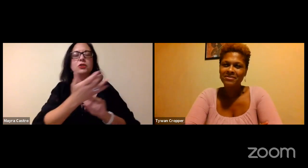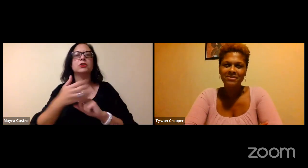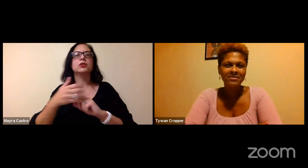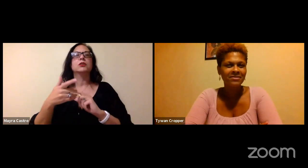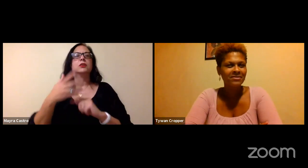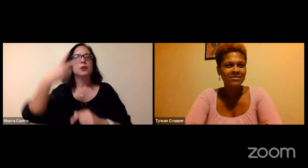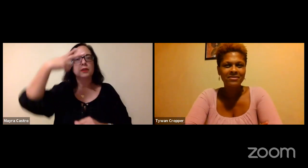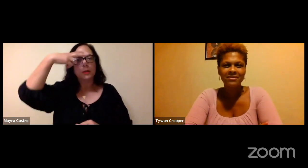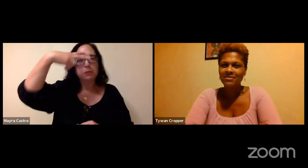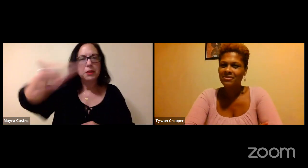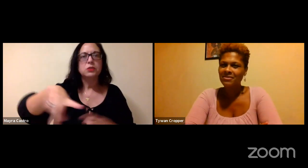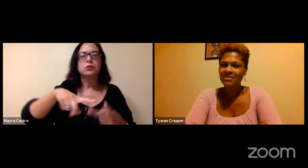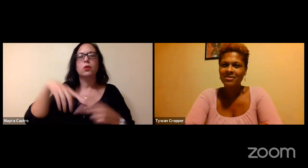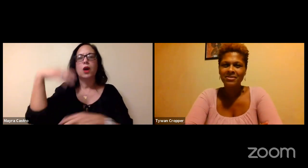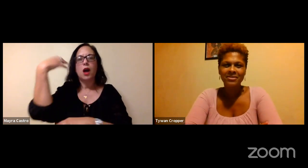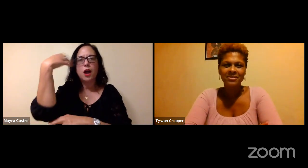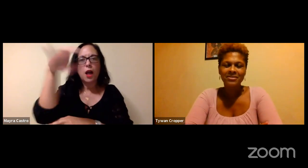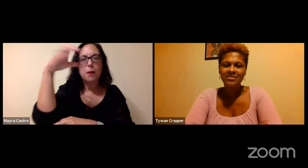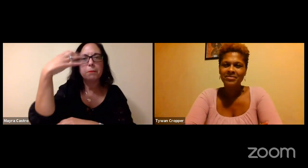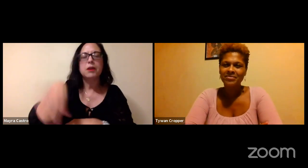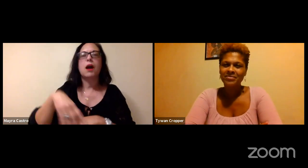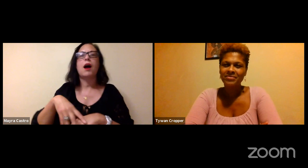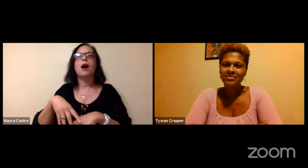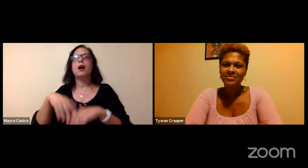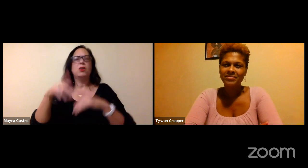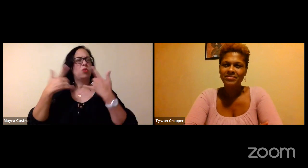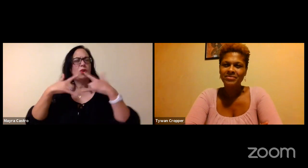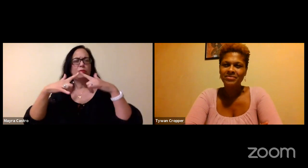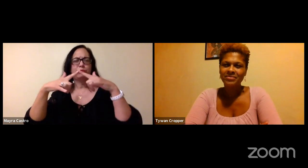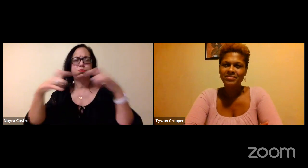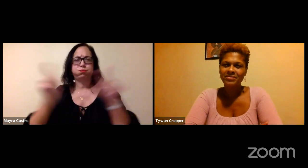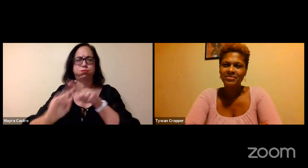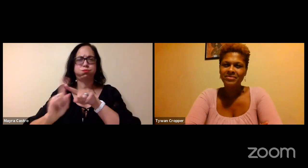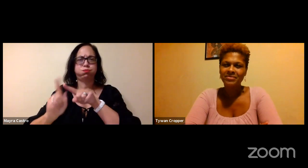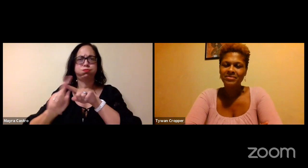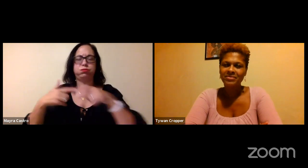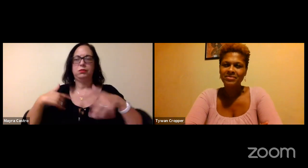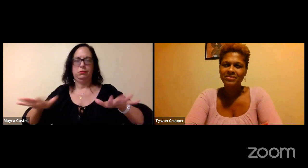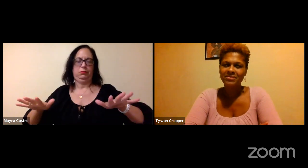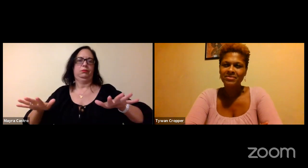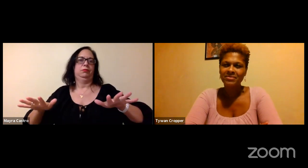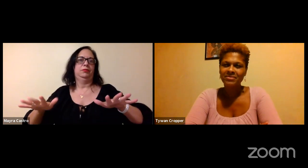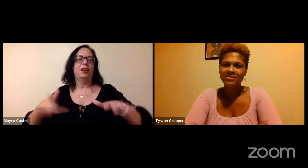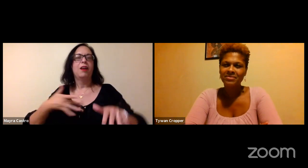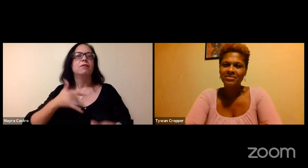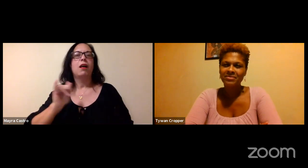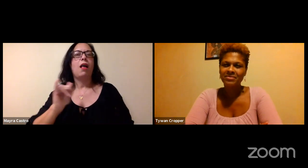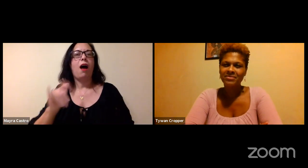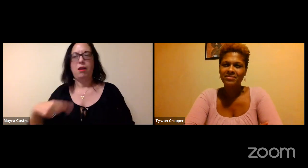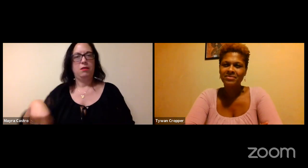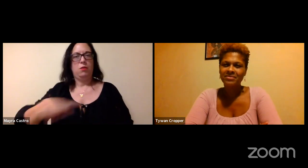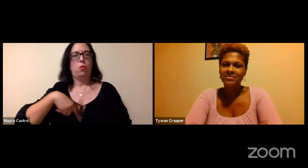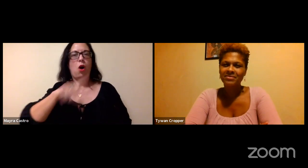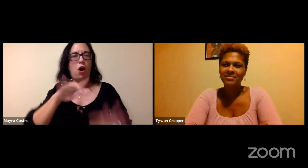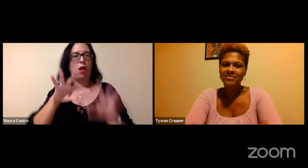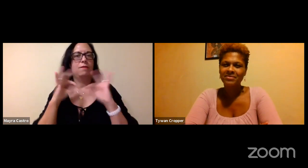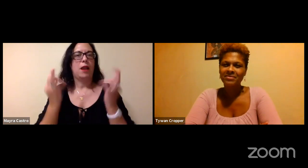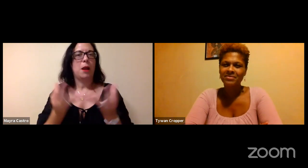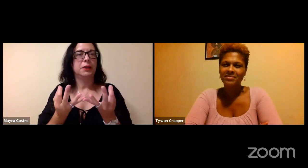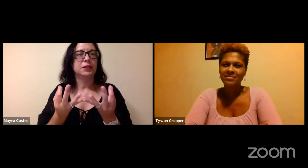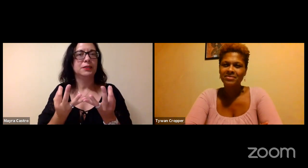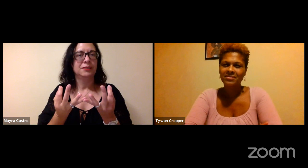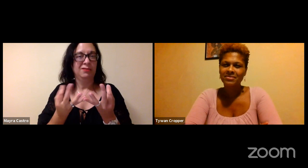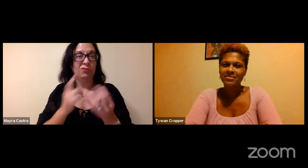overwhelmed of all the different Hispanic cultures, Colombian, Mexican, you name it, they were